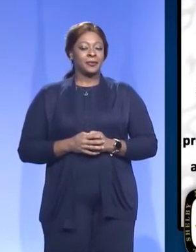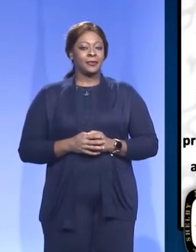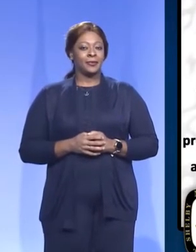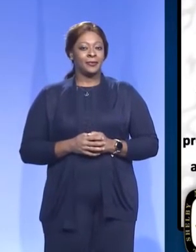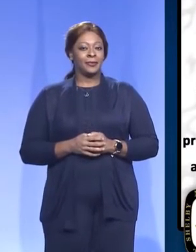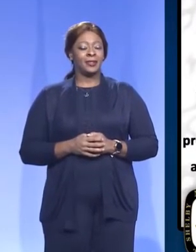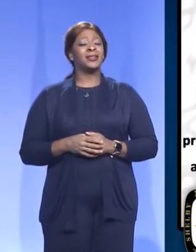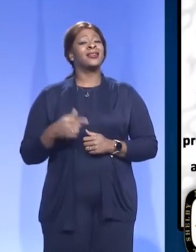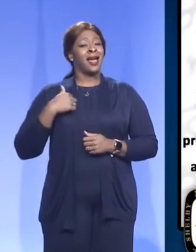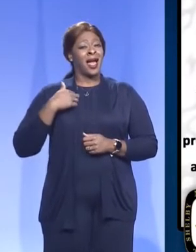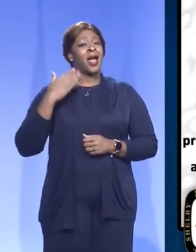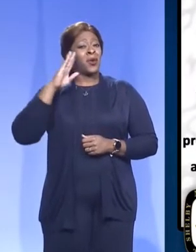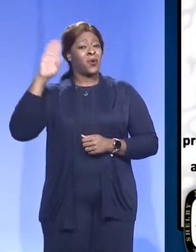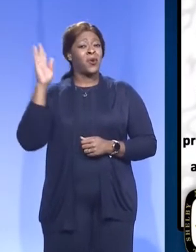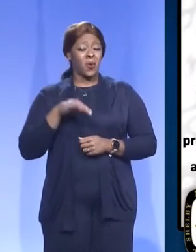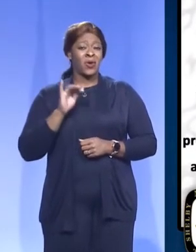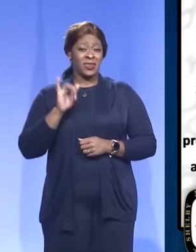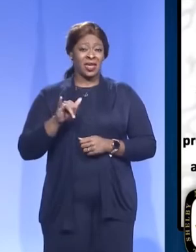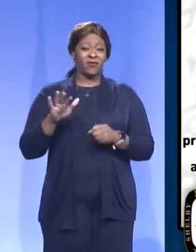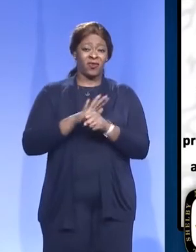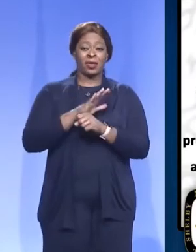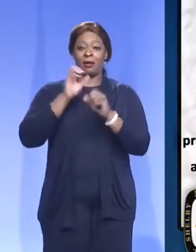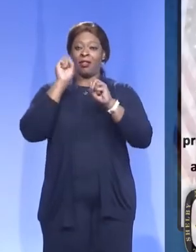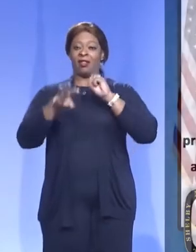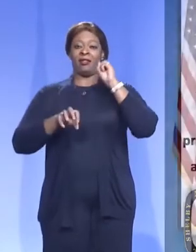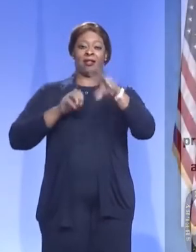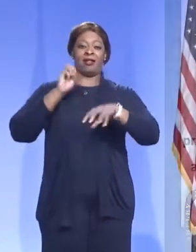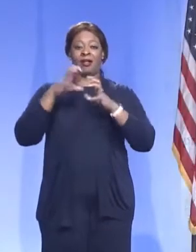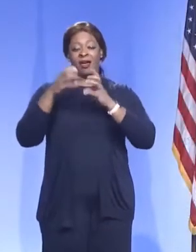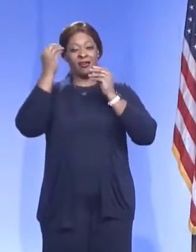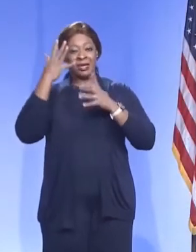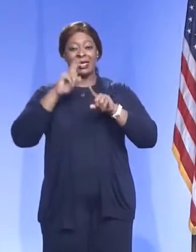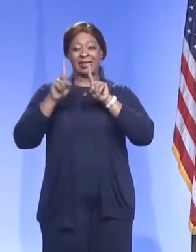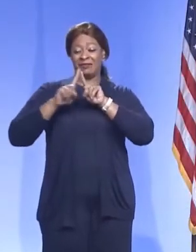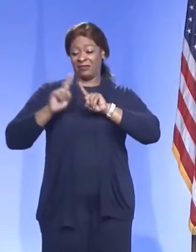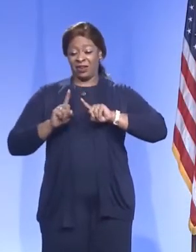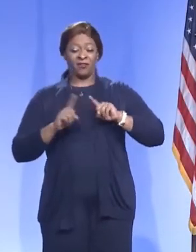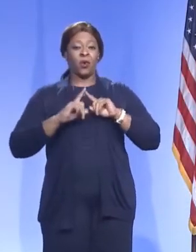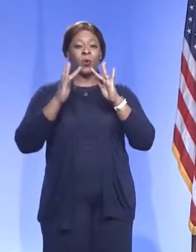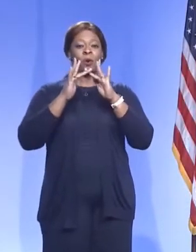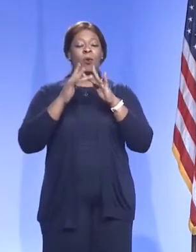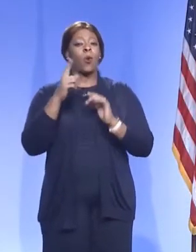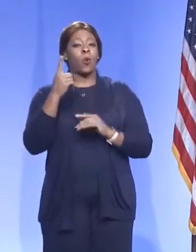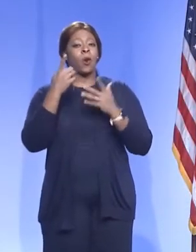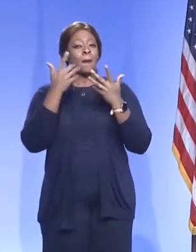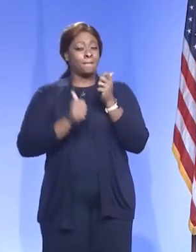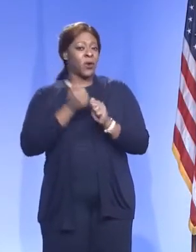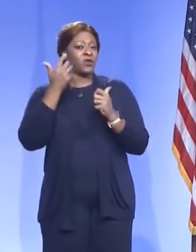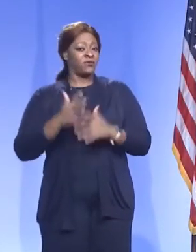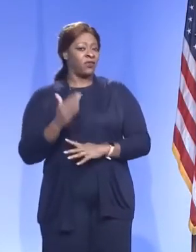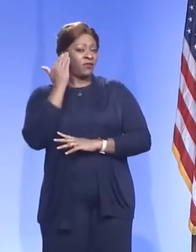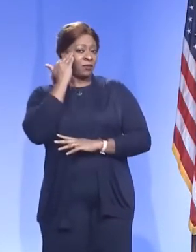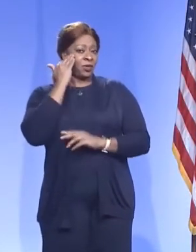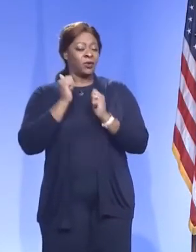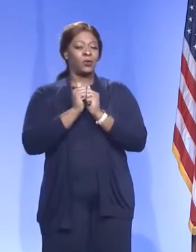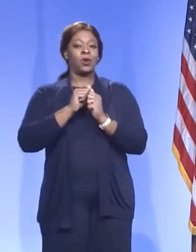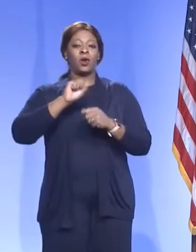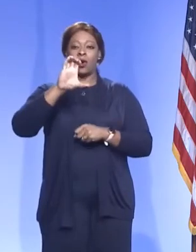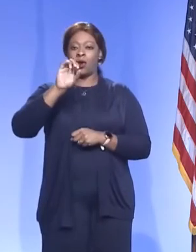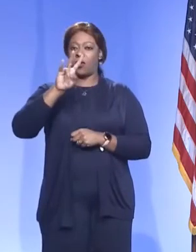I realize fully that I've just given you a lot of information, a lot of different websites. One that you're probably most familiar with is